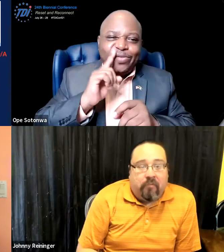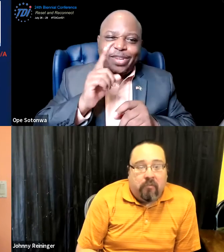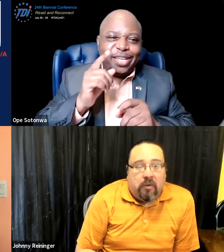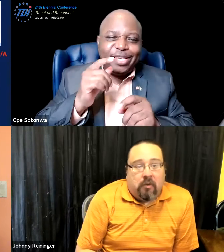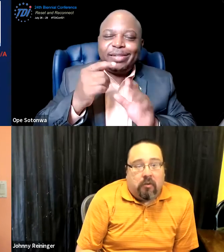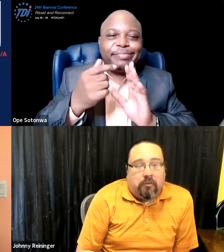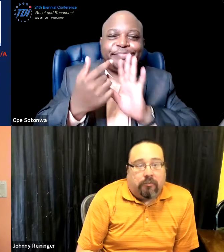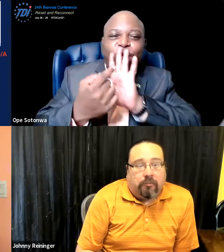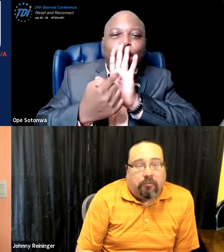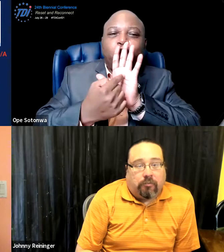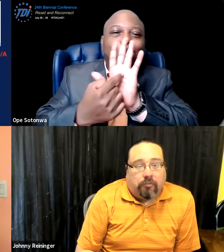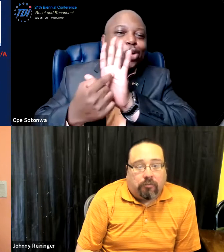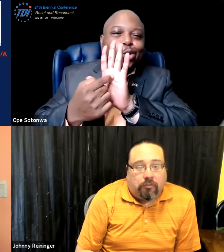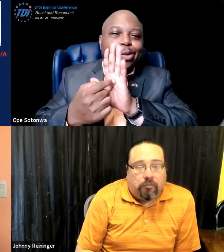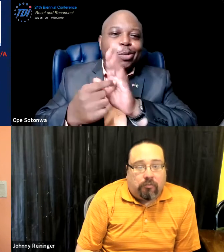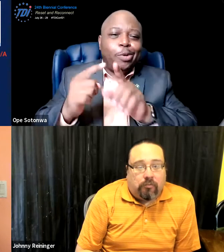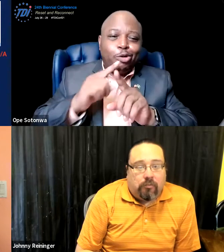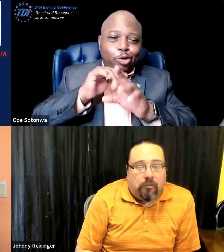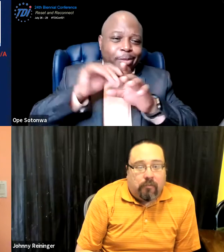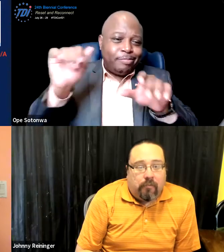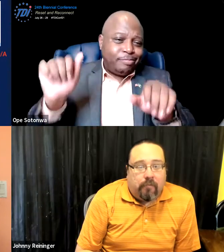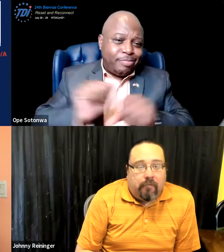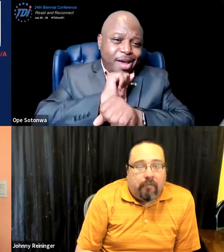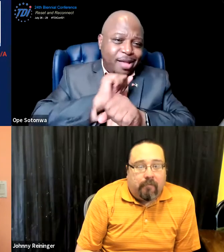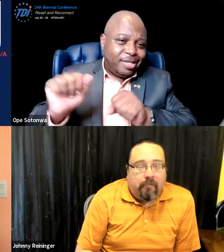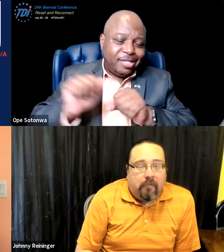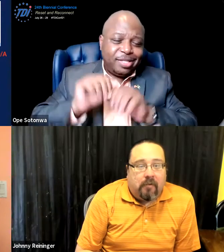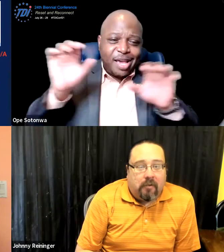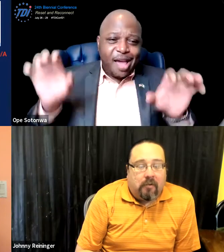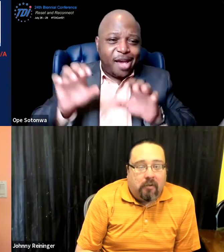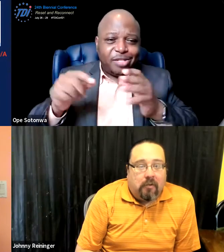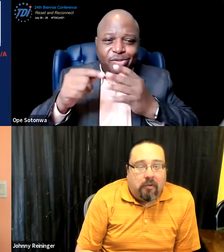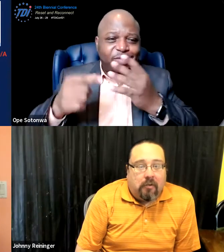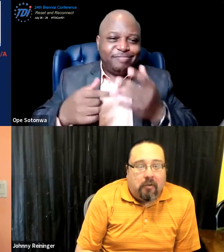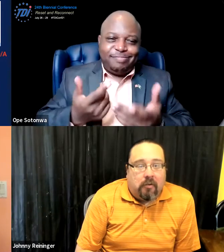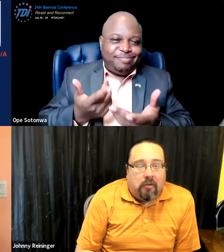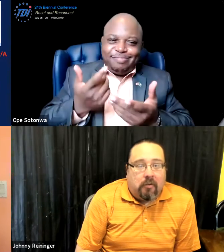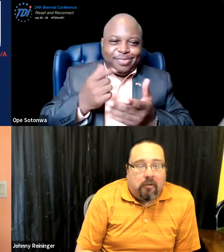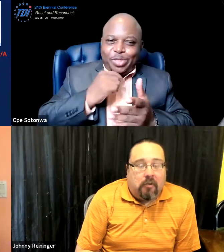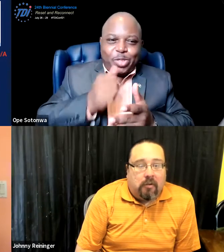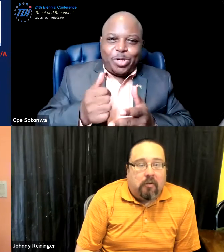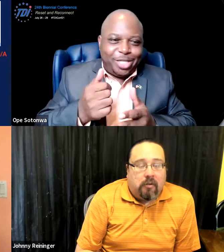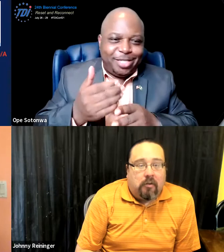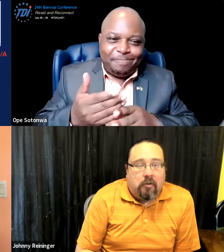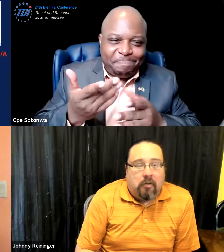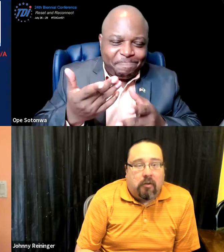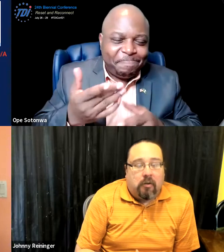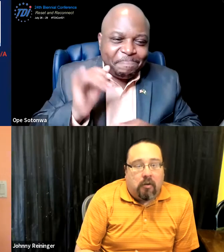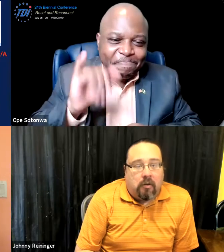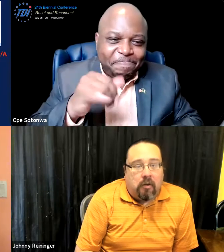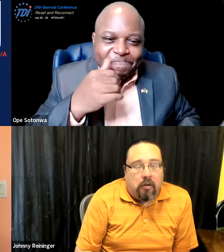Yeah, in front of it, allyship. So that doesn't really represent the whole thing. You know,